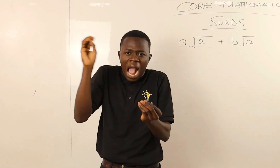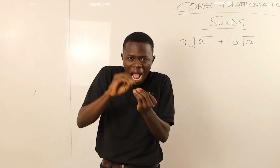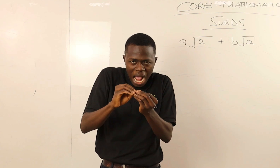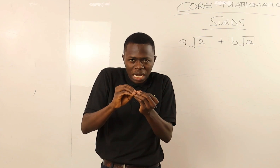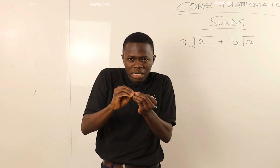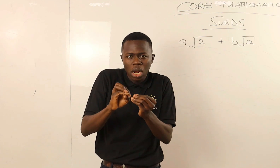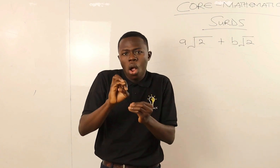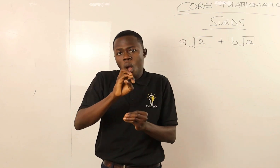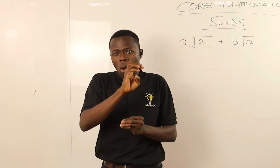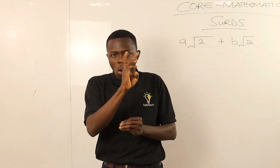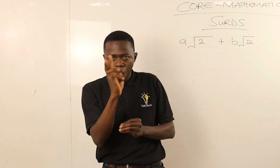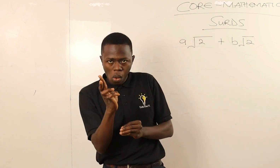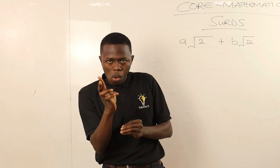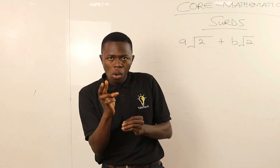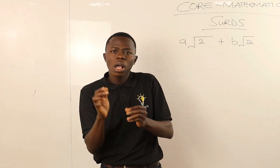kindly note that